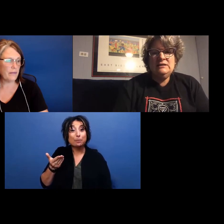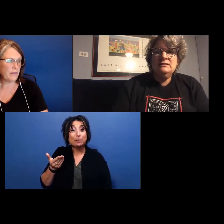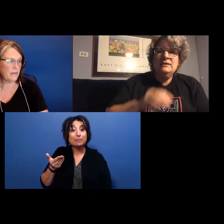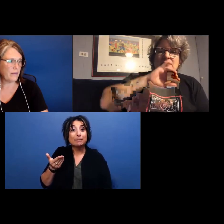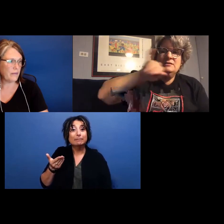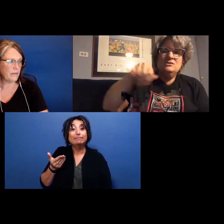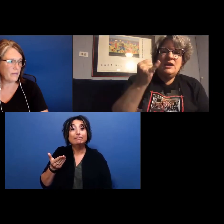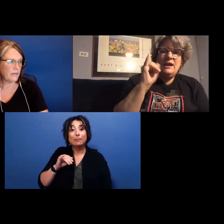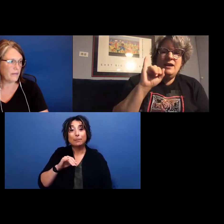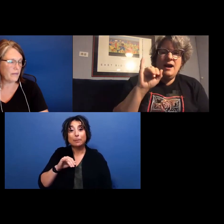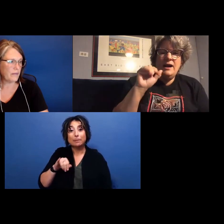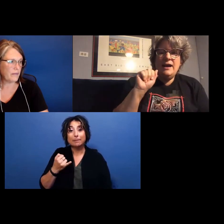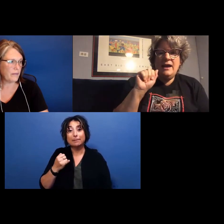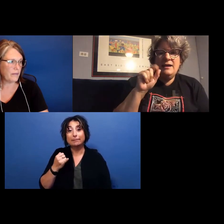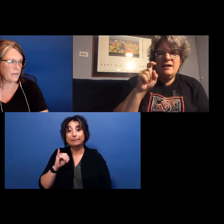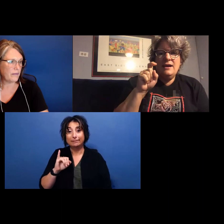Jiaxin,